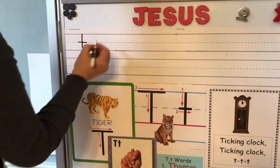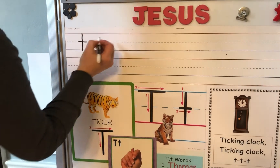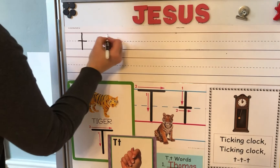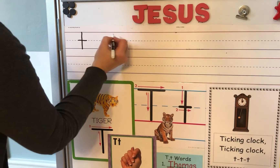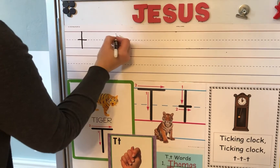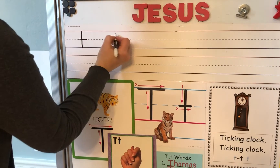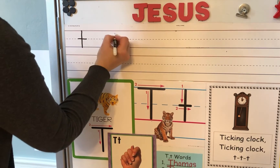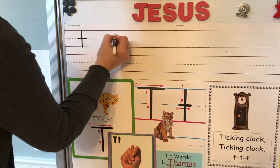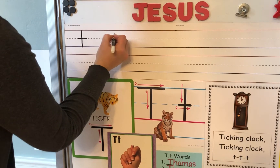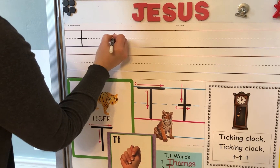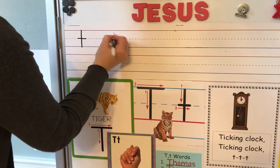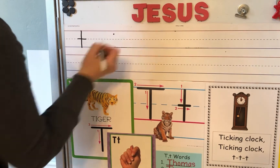right here.